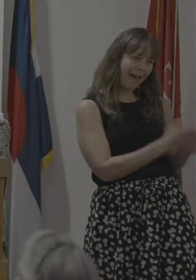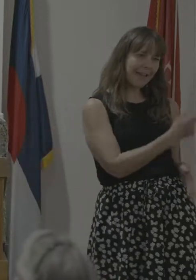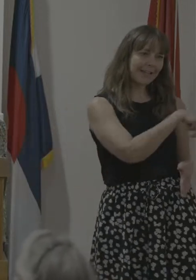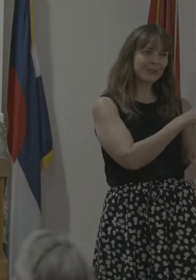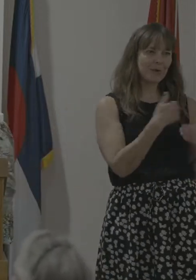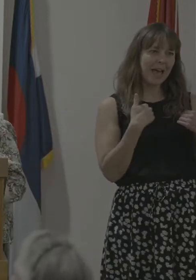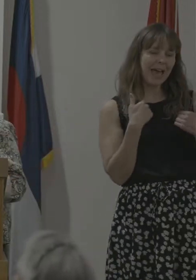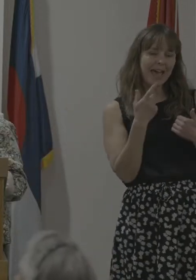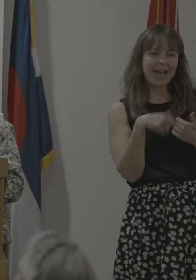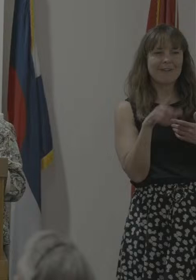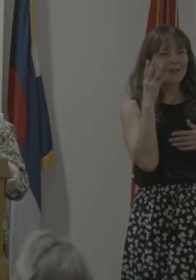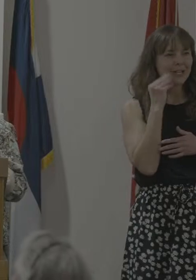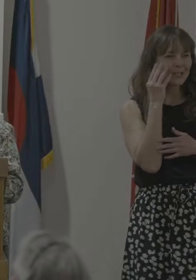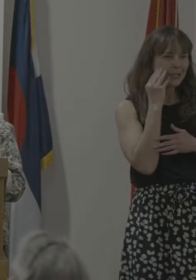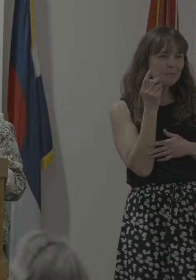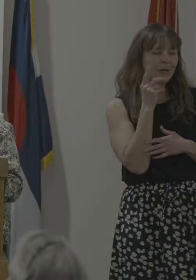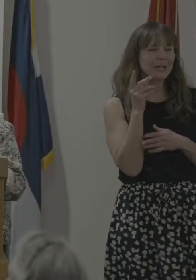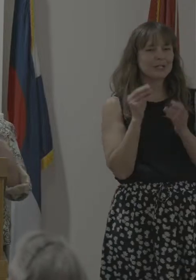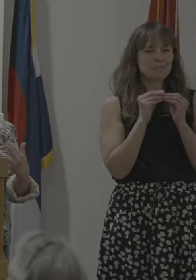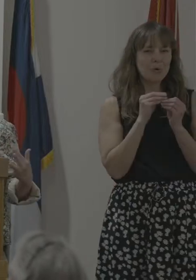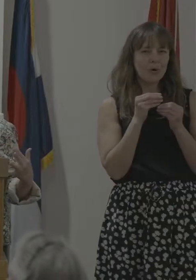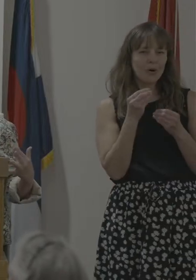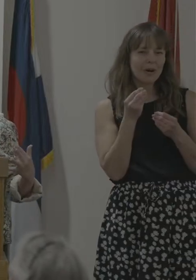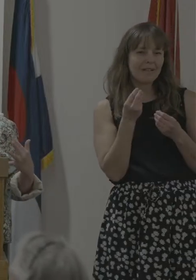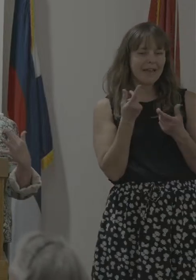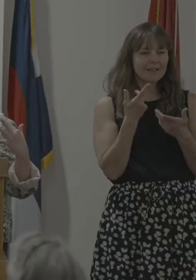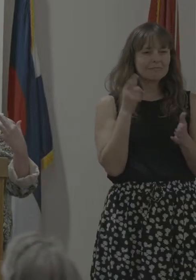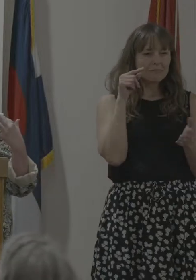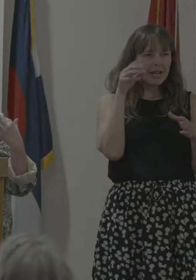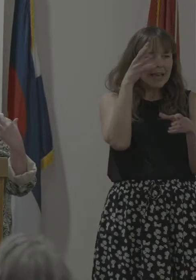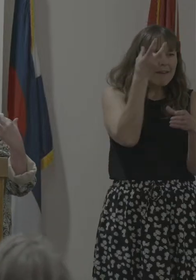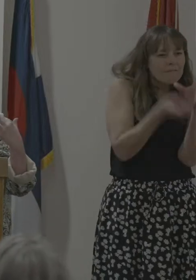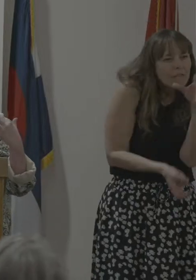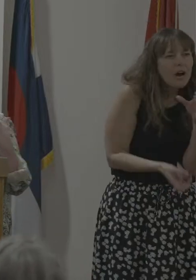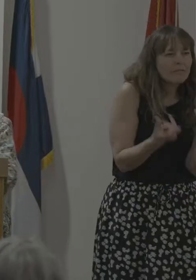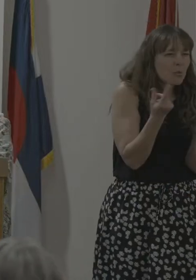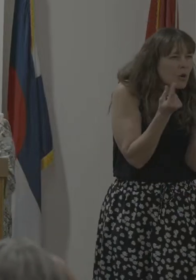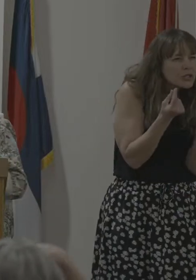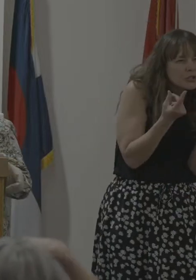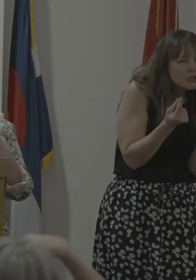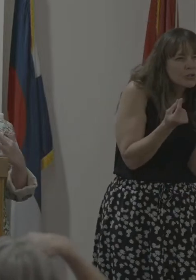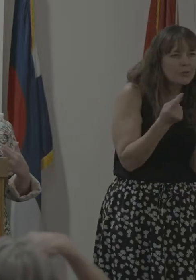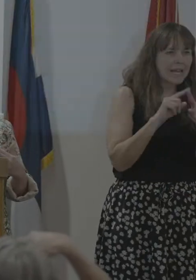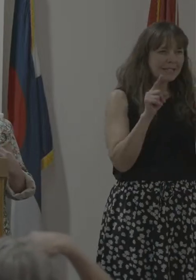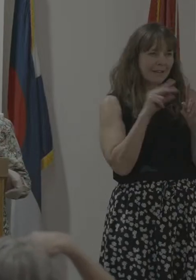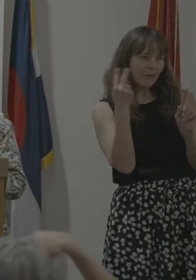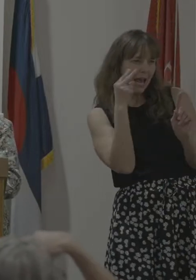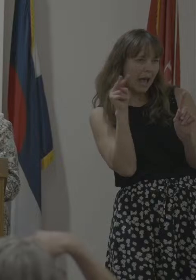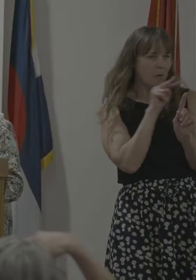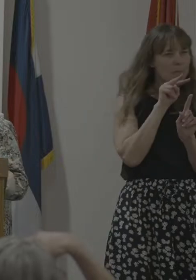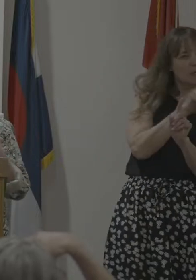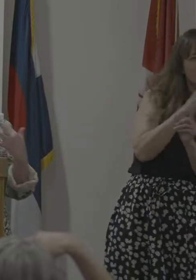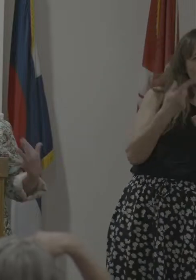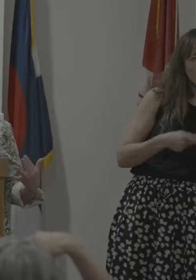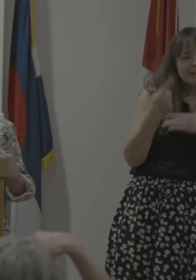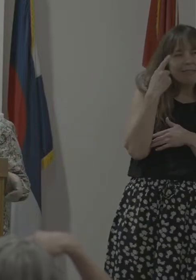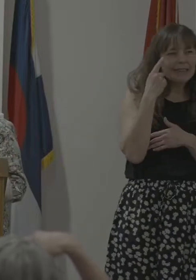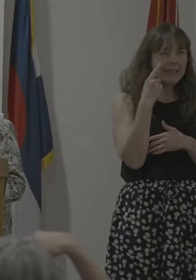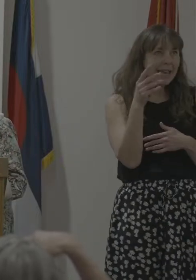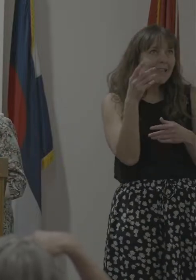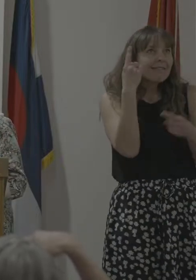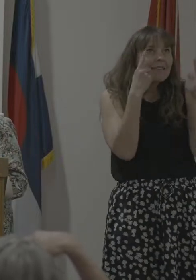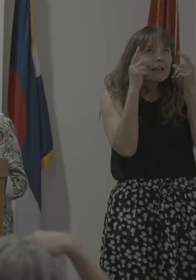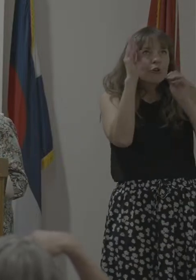world experience gave me more insight of what to do, and different outputs of what to think and think